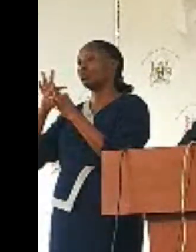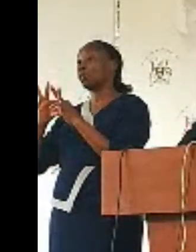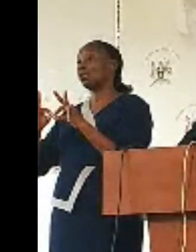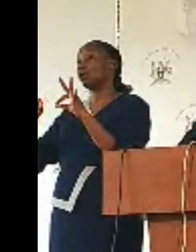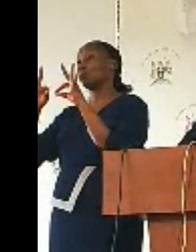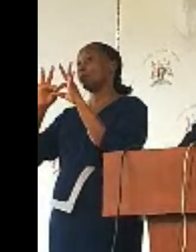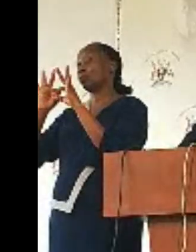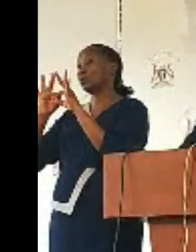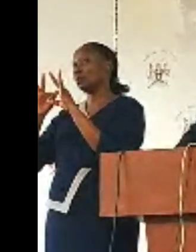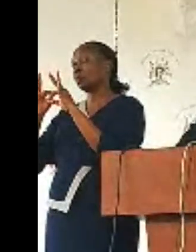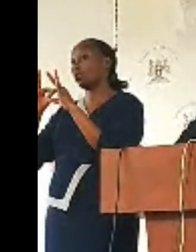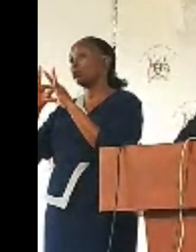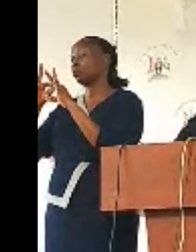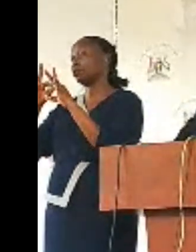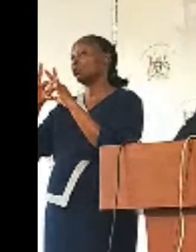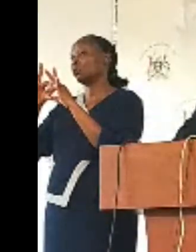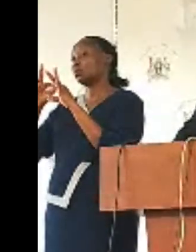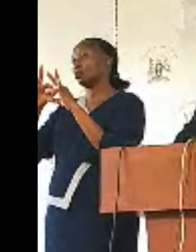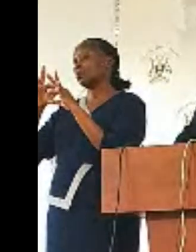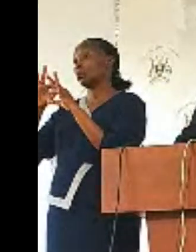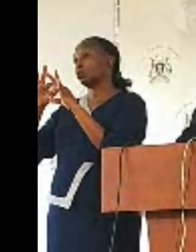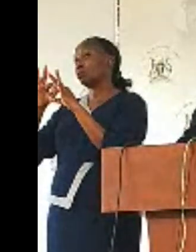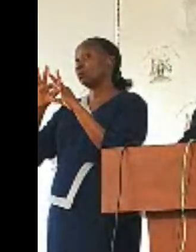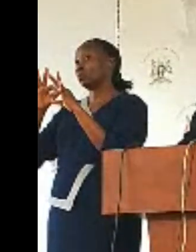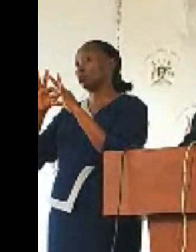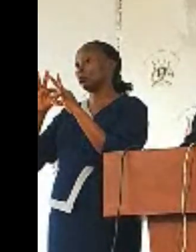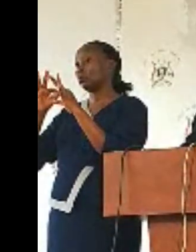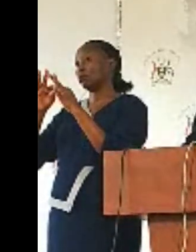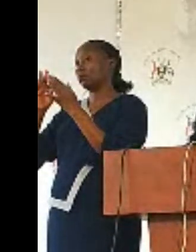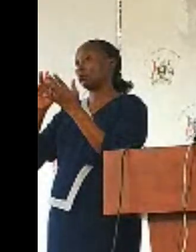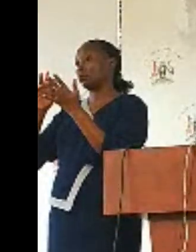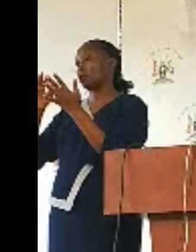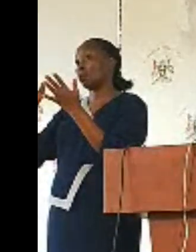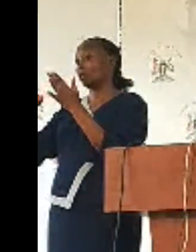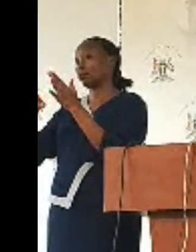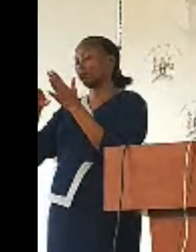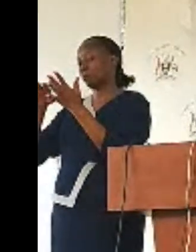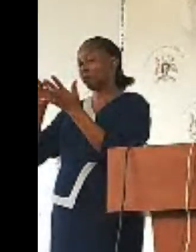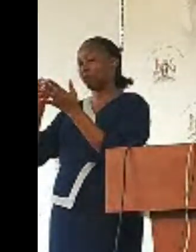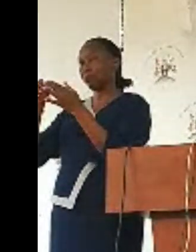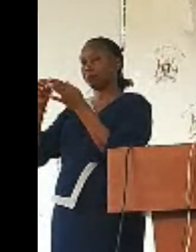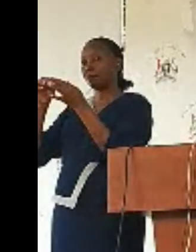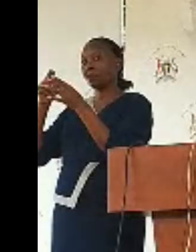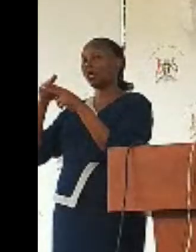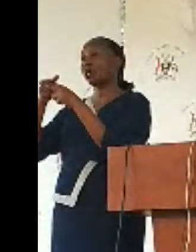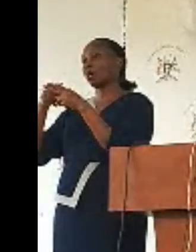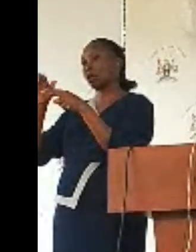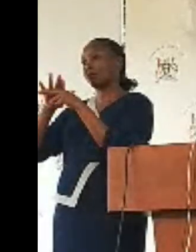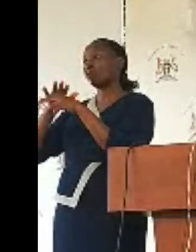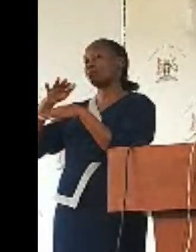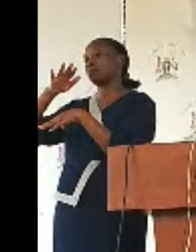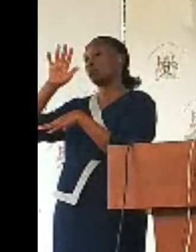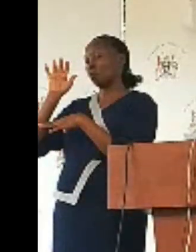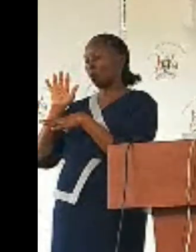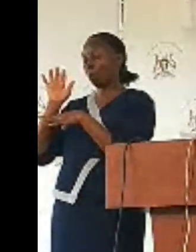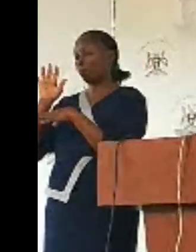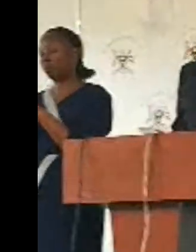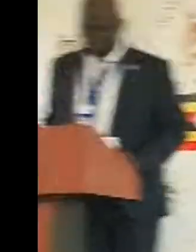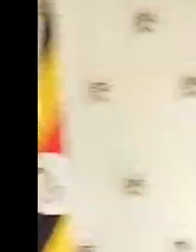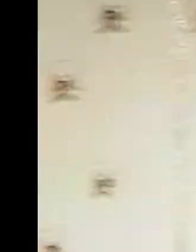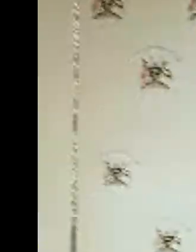important exercise and must be given all the due care that they require.